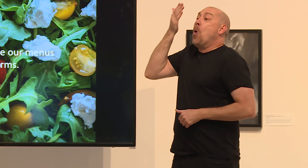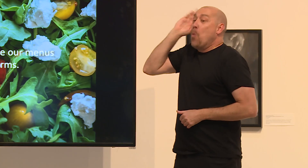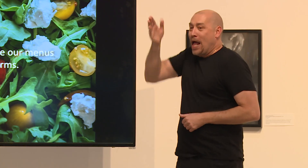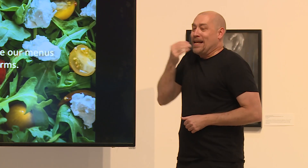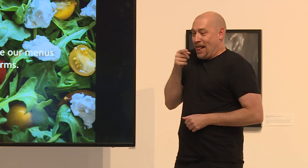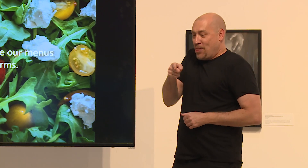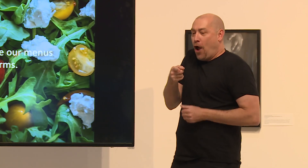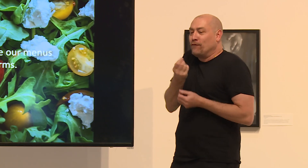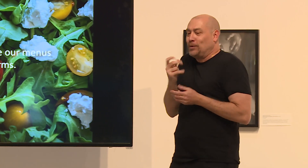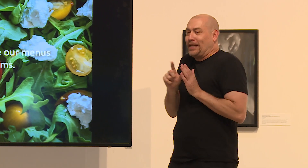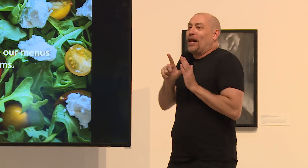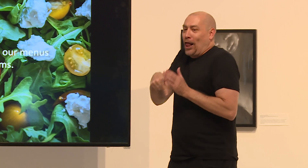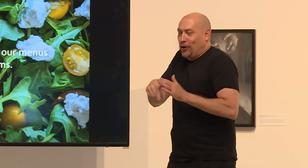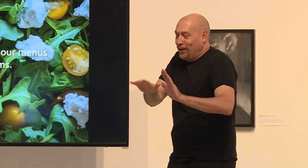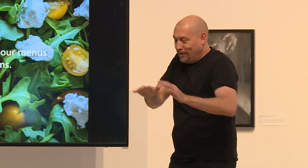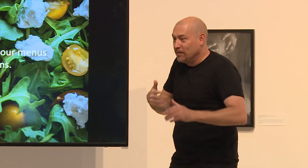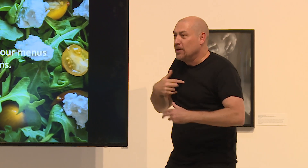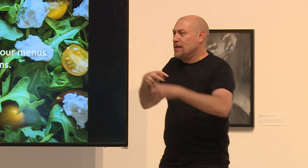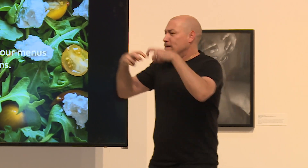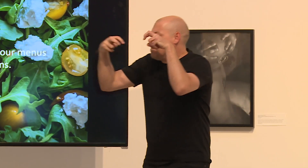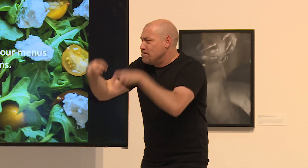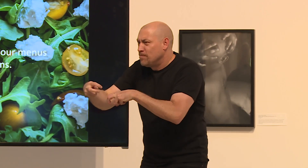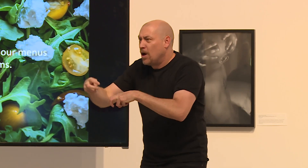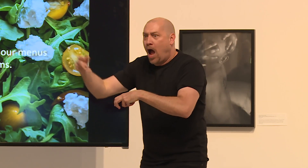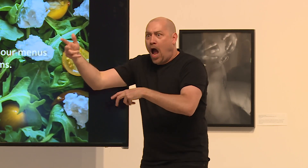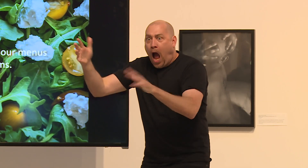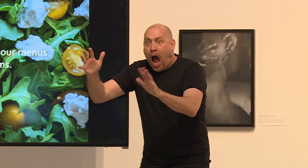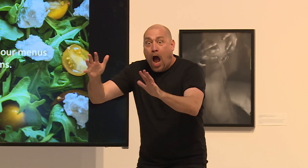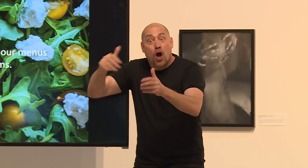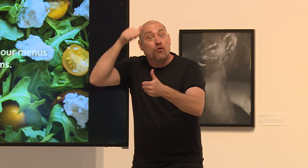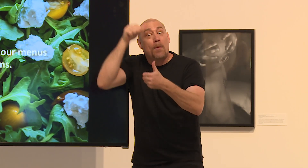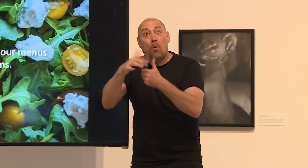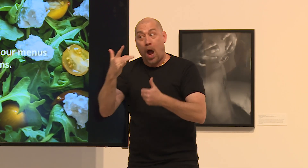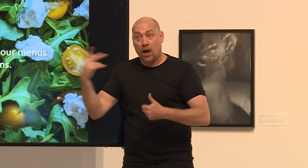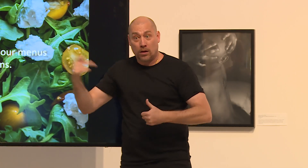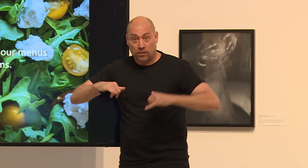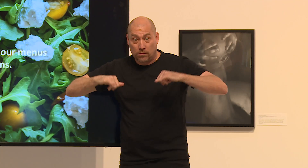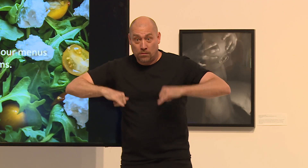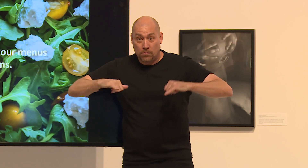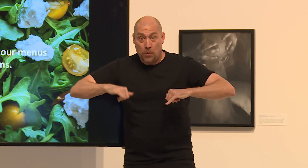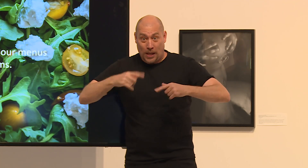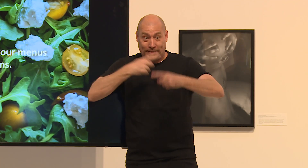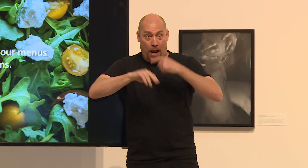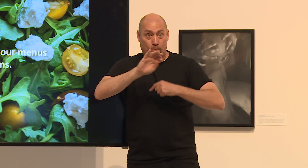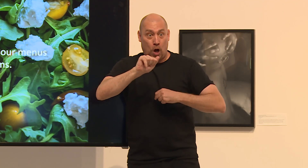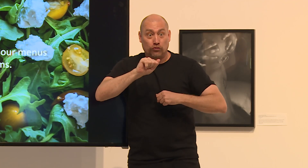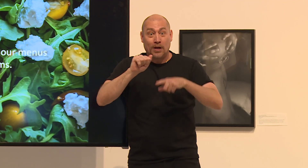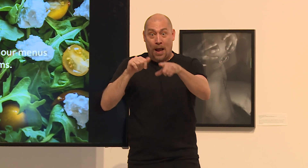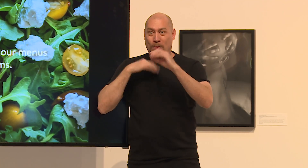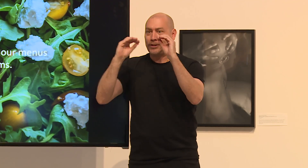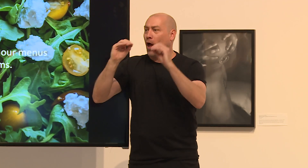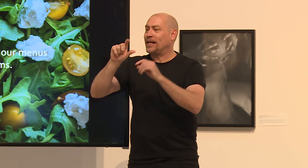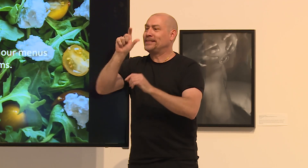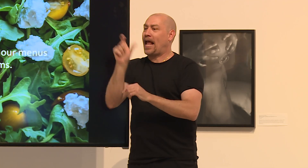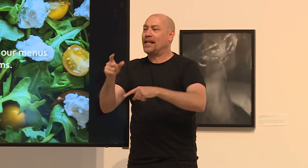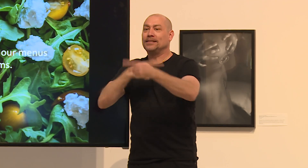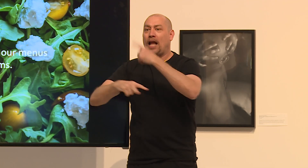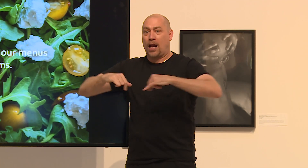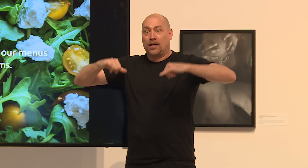got to go in and you got to eat at all of these places. So we sat down, and I'll teach you a little bit of Italian sign here. This is the sign for